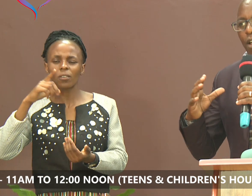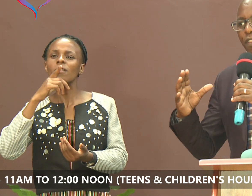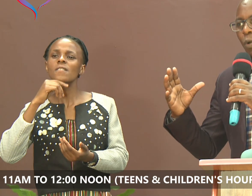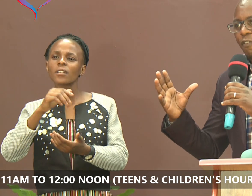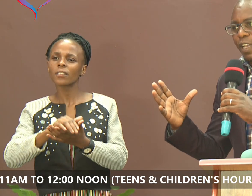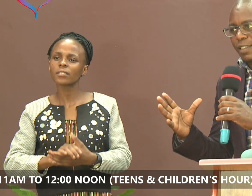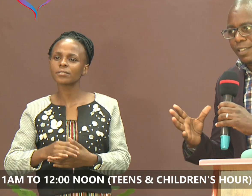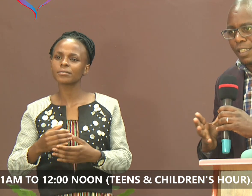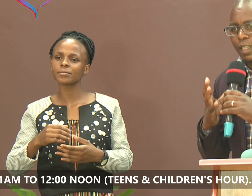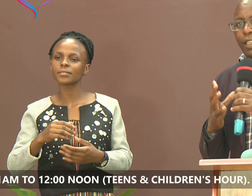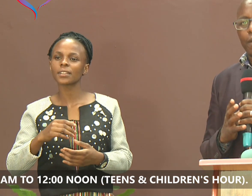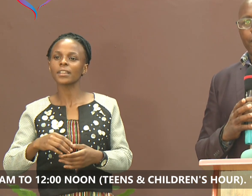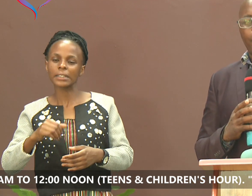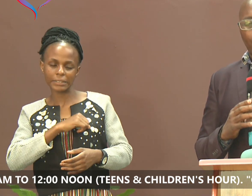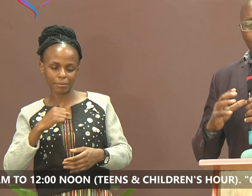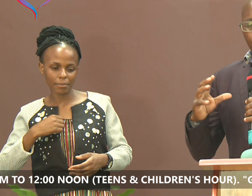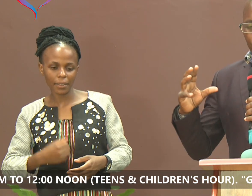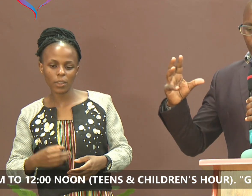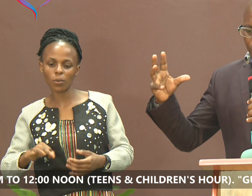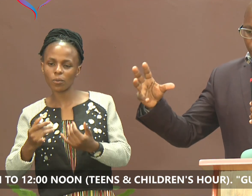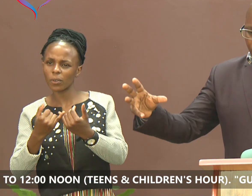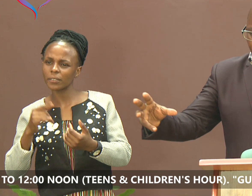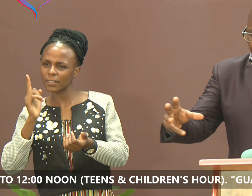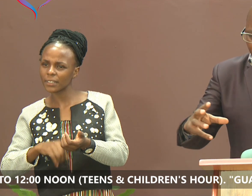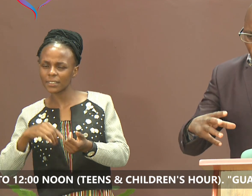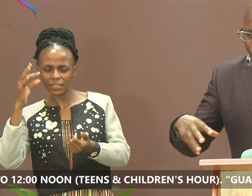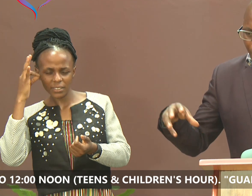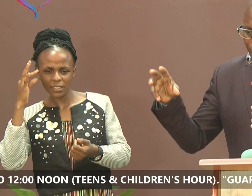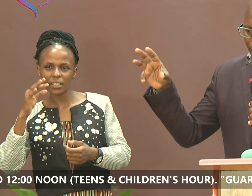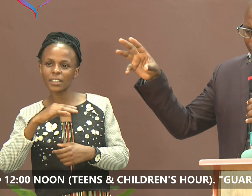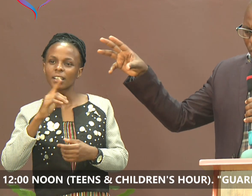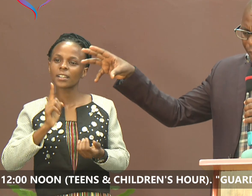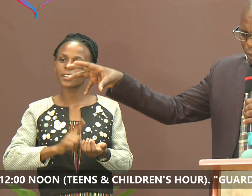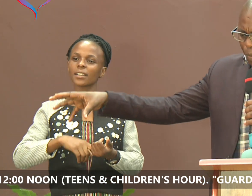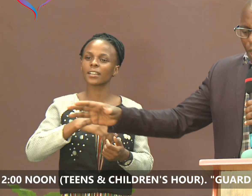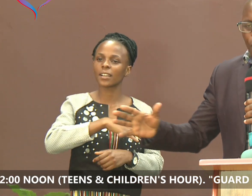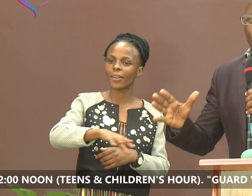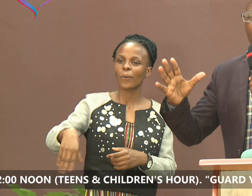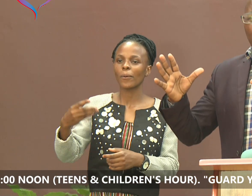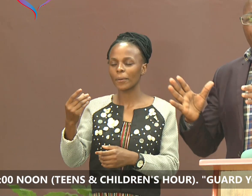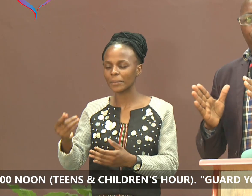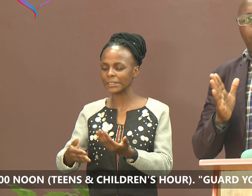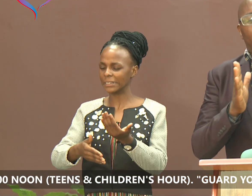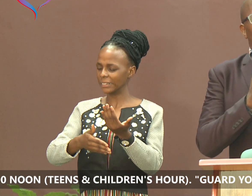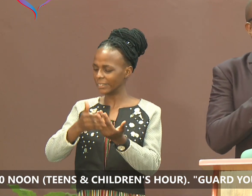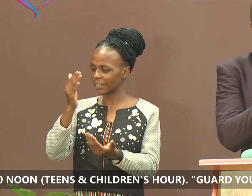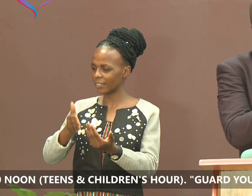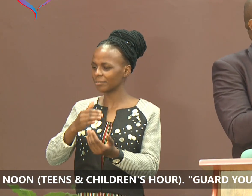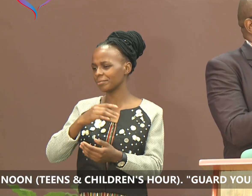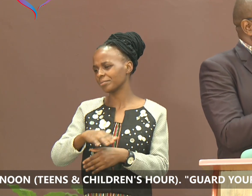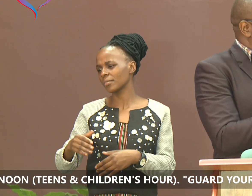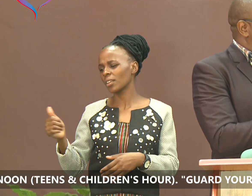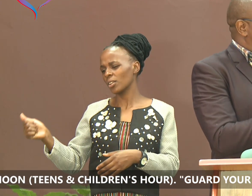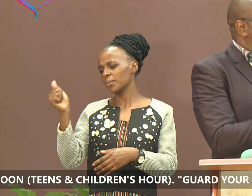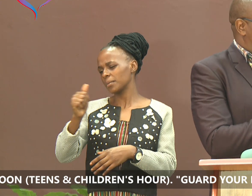mwami. The mother of the wife gets sick. Mama wo mchala nalwala. You get all the man and take care of that woman. You get all the resources and you put them